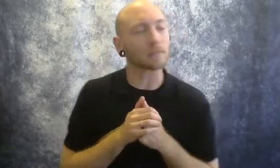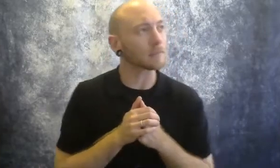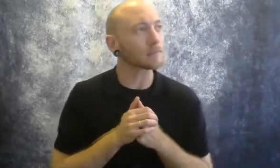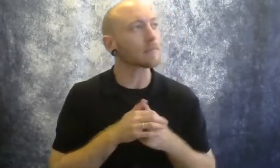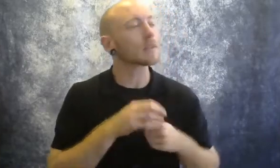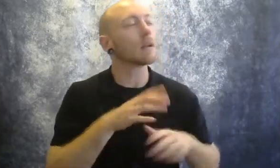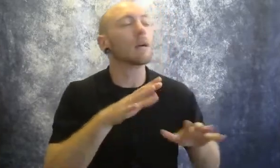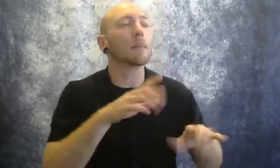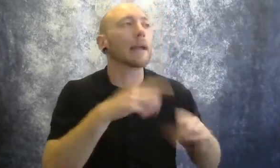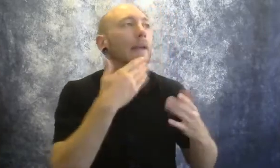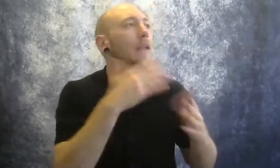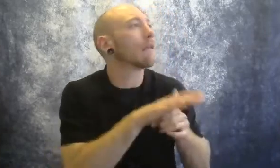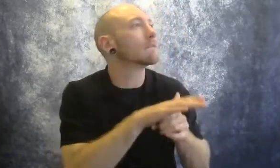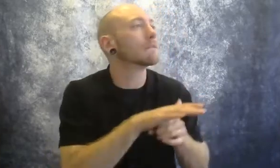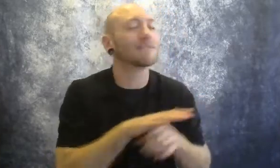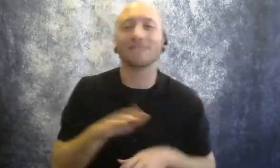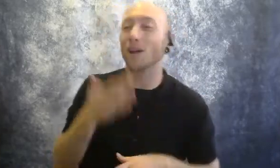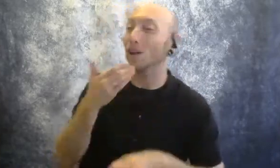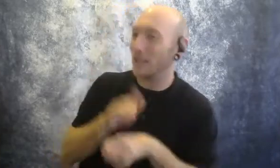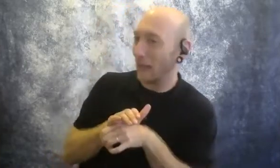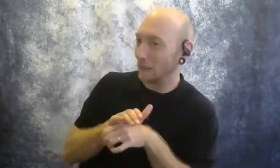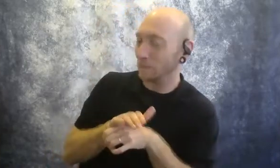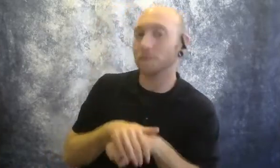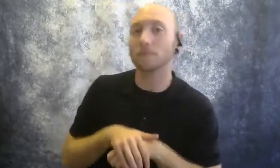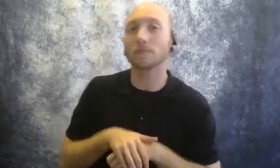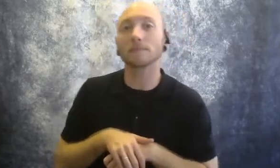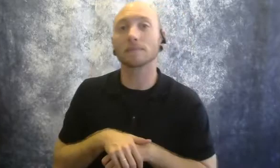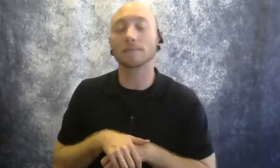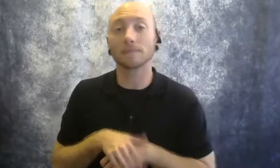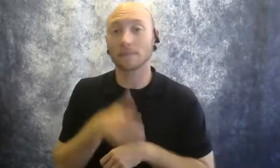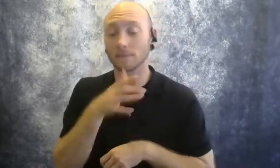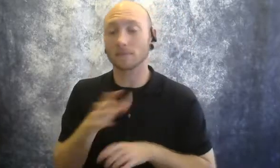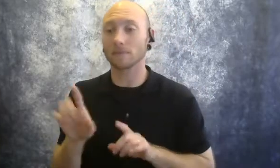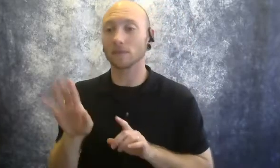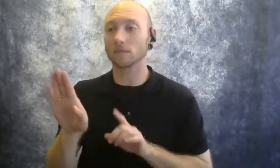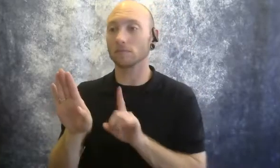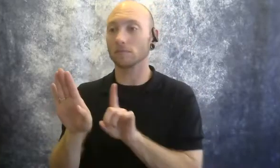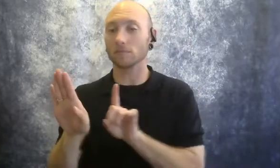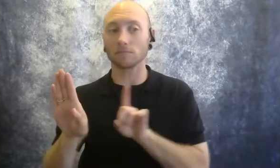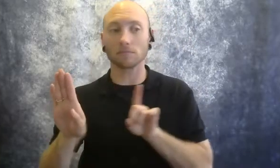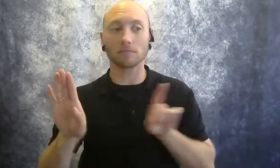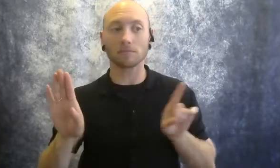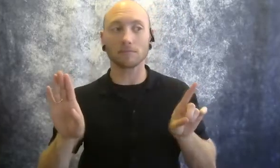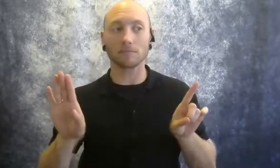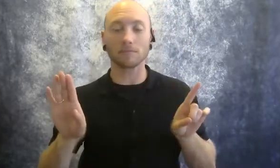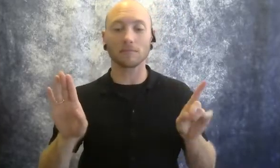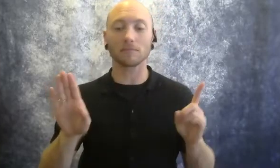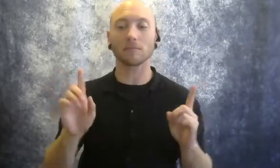so clean, right?" And he says, "I cannot thank you enough." And she says, "Well, good night." So she starts to leave, and then she